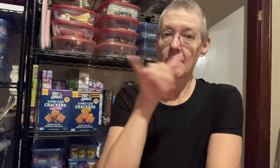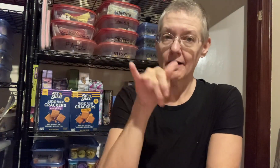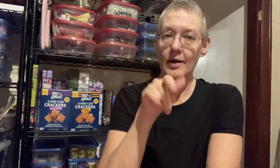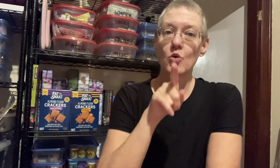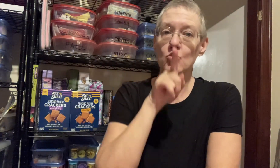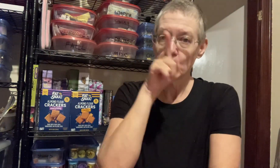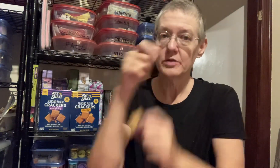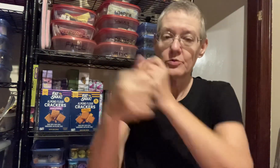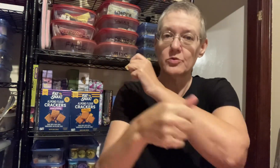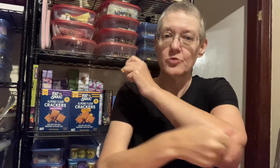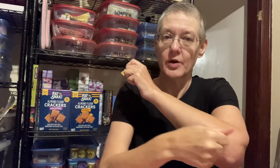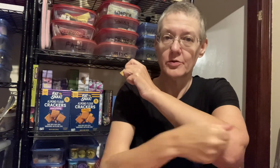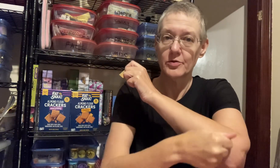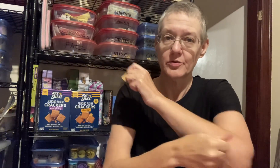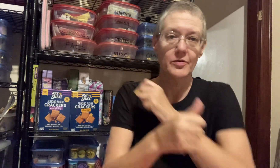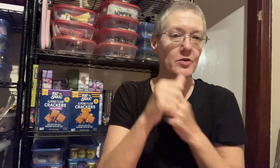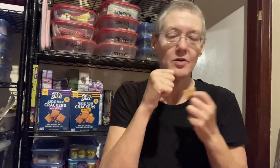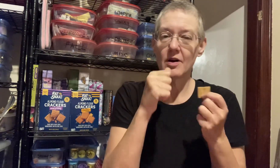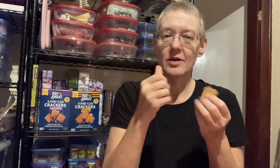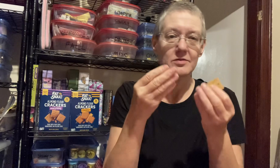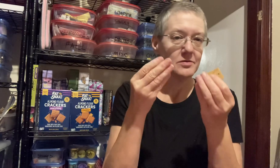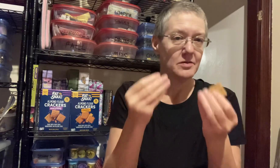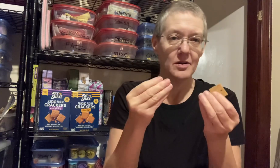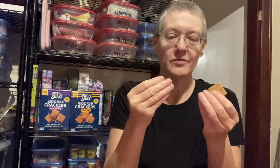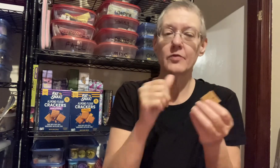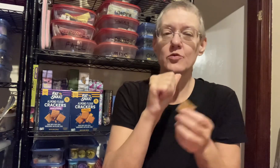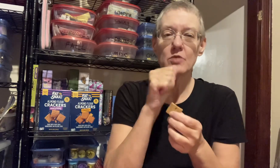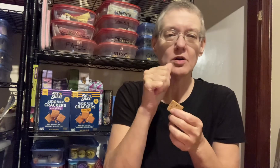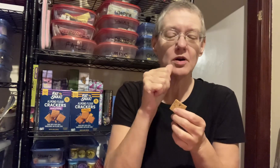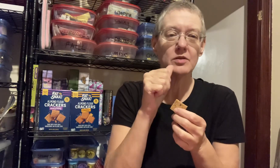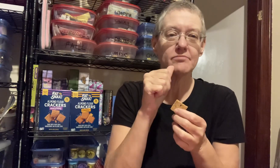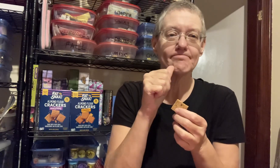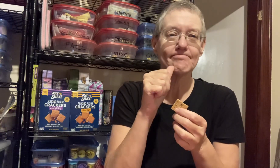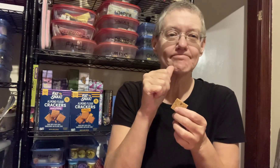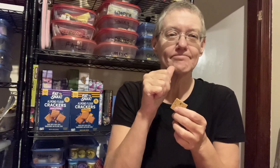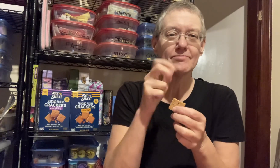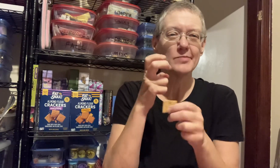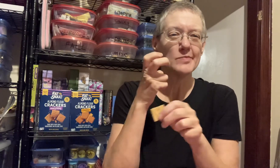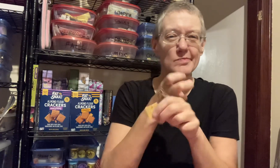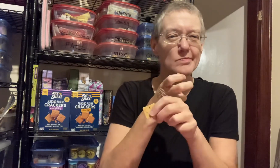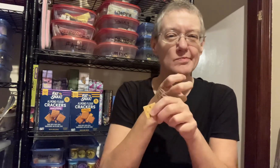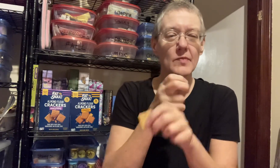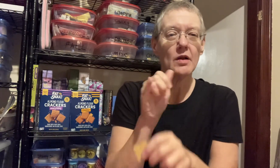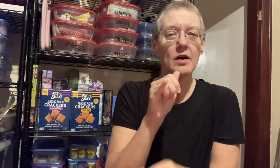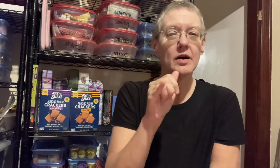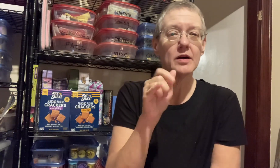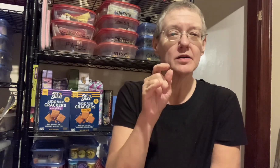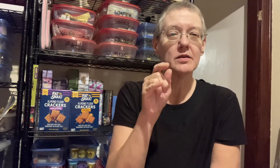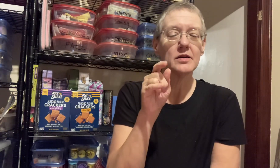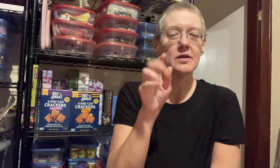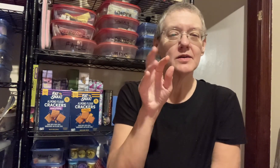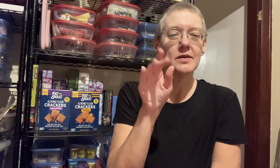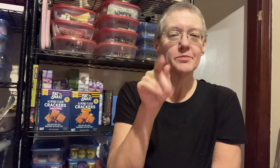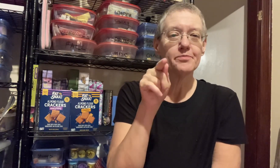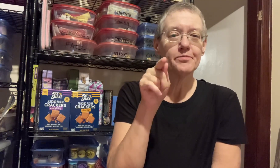They're very crispy like a real cracker. They're not soft or super hard, kind of like if you've ever